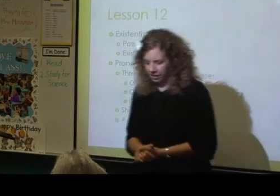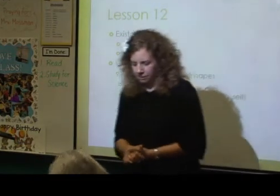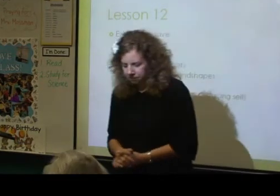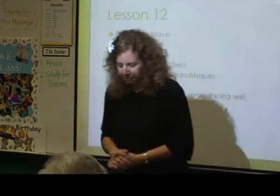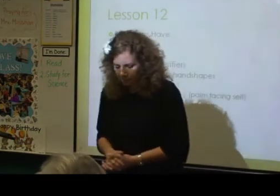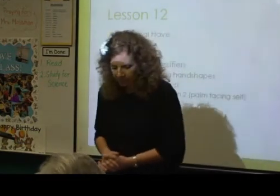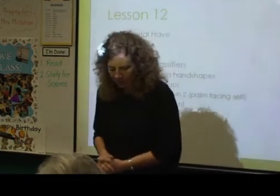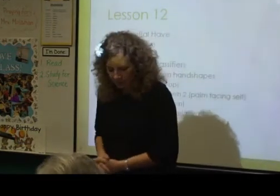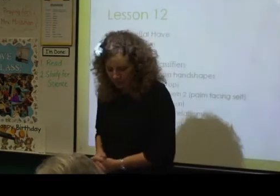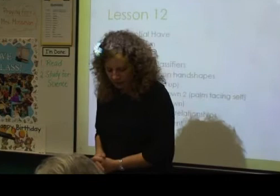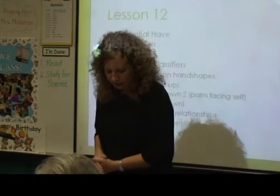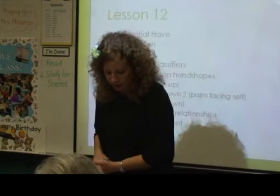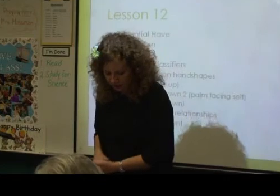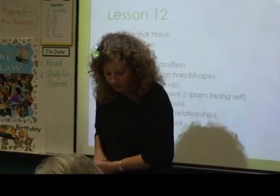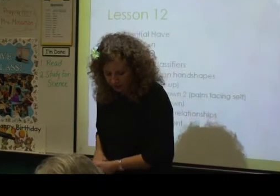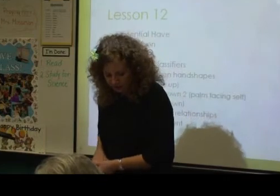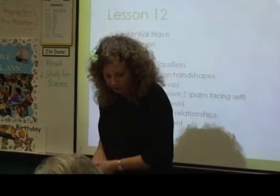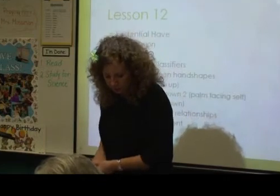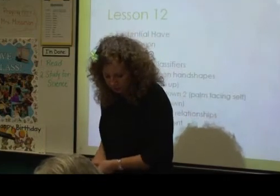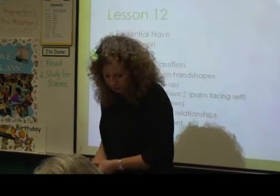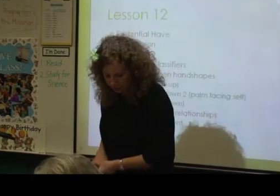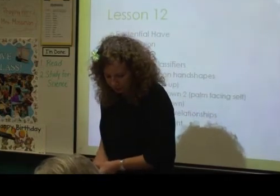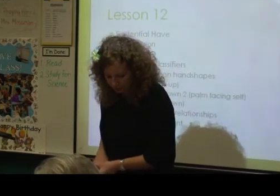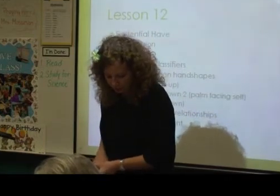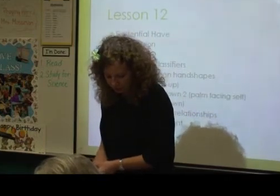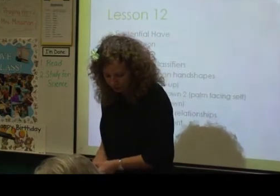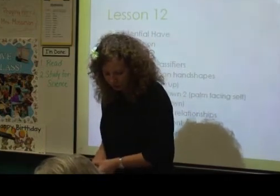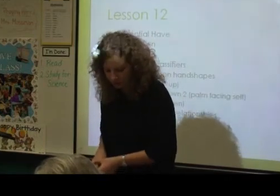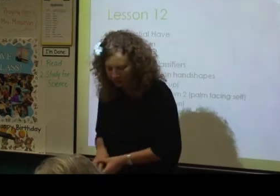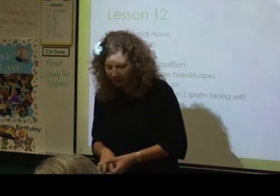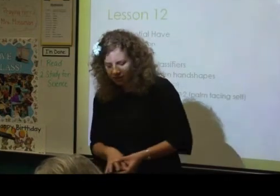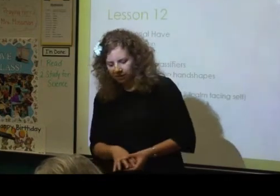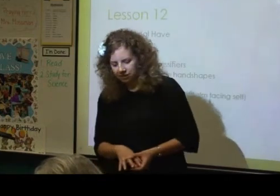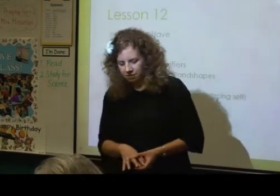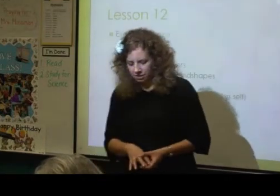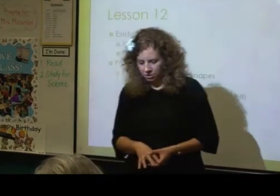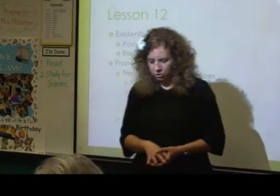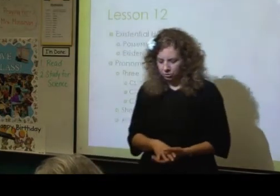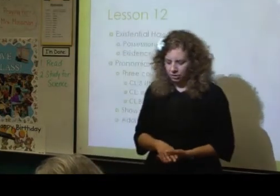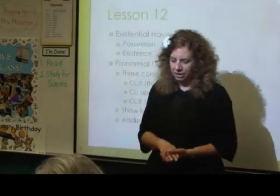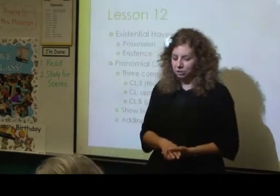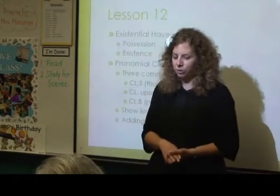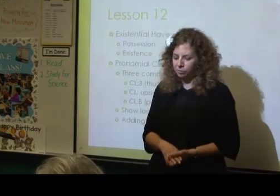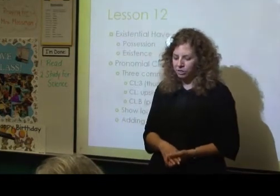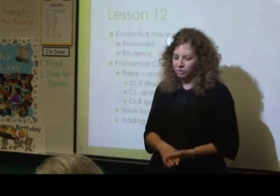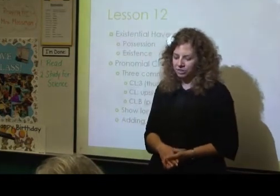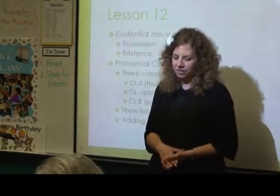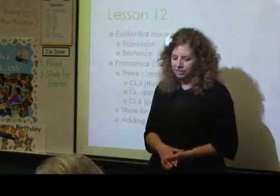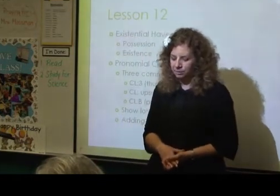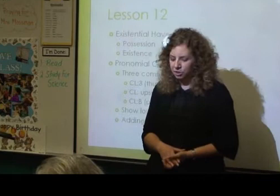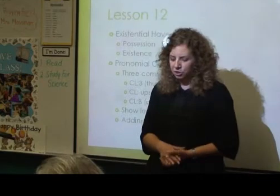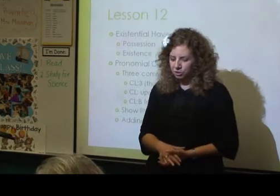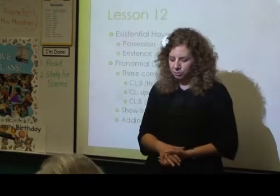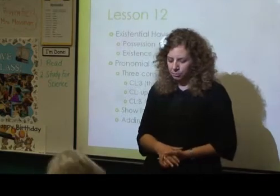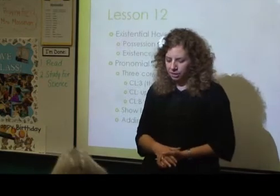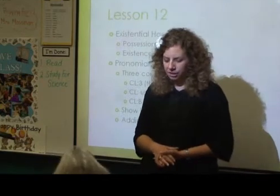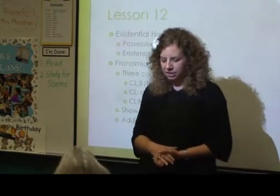Okay, the next one that we're going to go over is in 12.2. It says substitute the appropriate